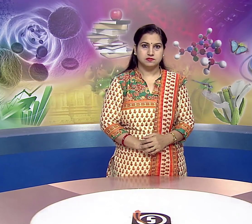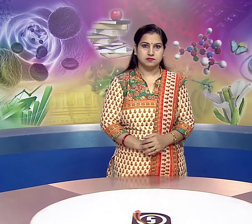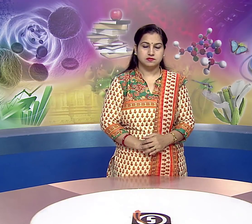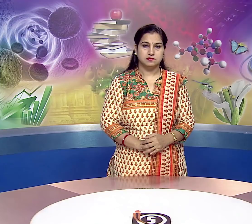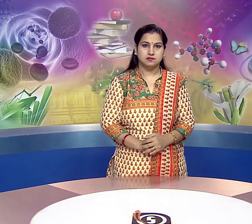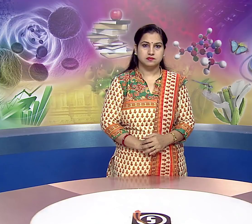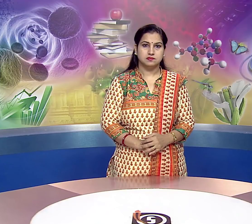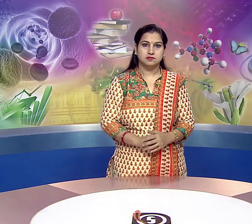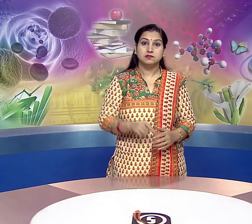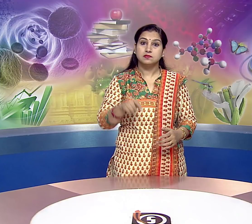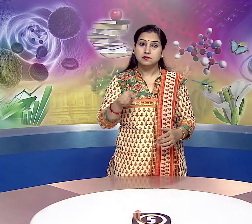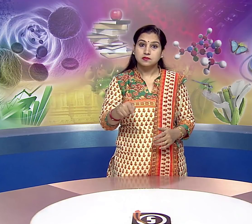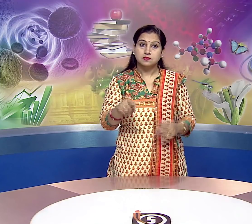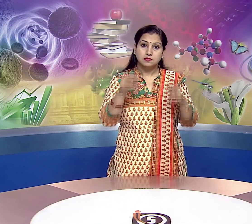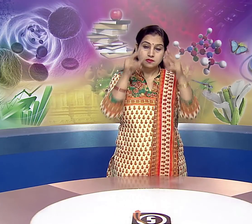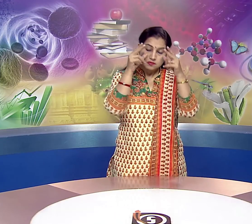Whilst he went off to sleep,